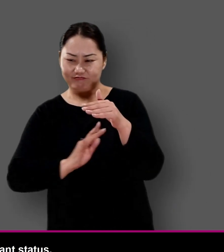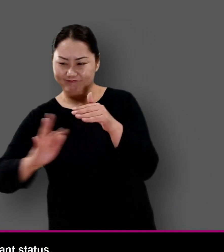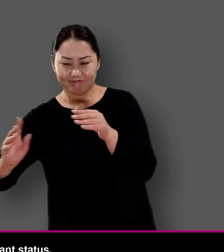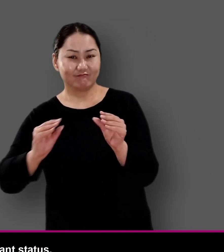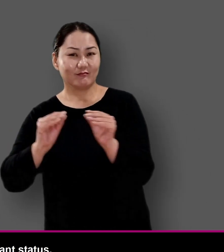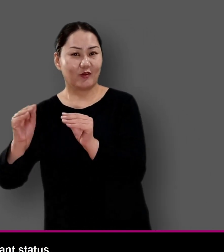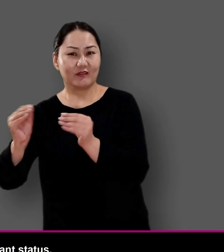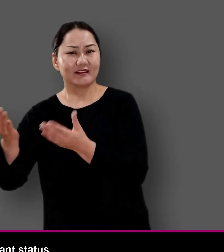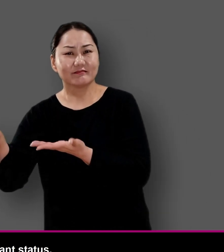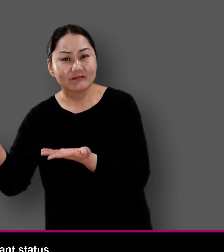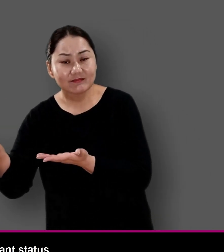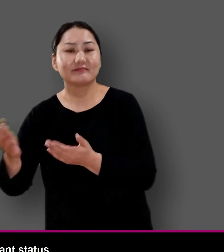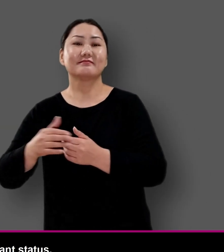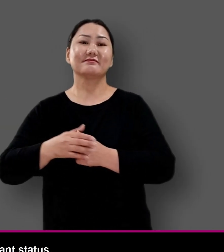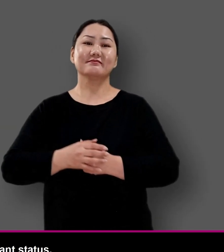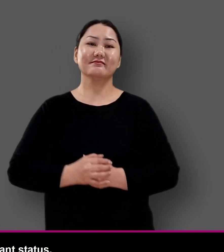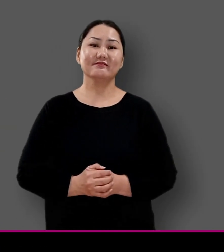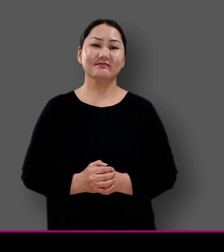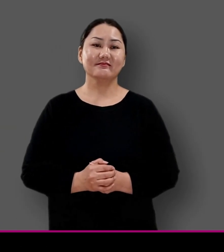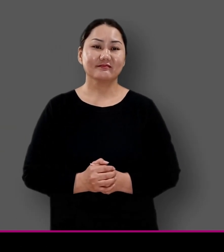migrant status,